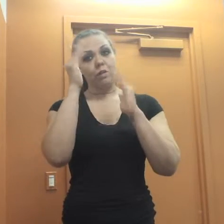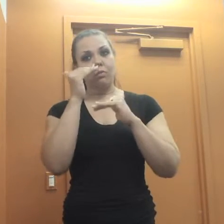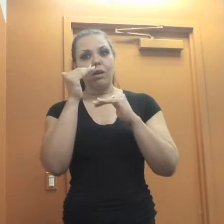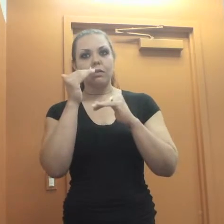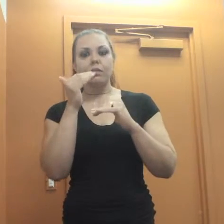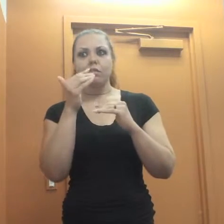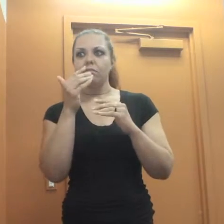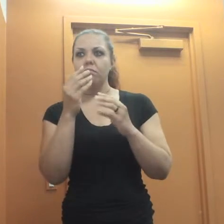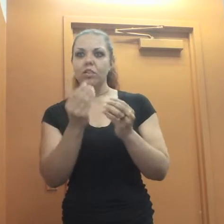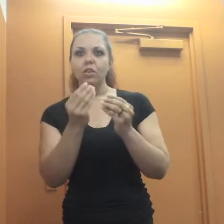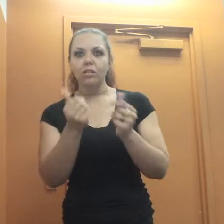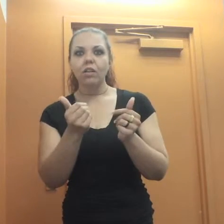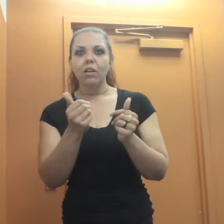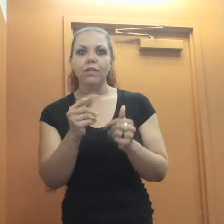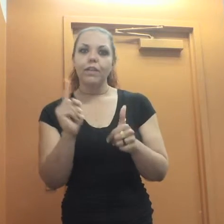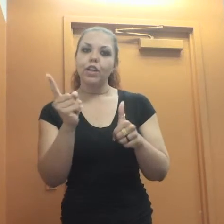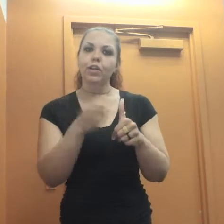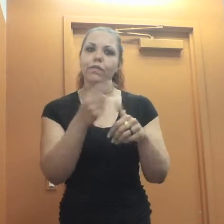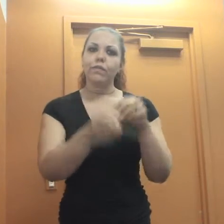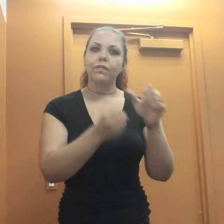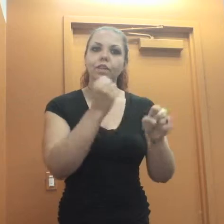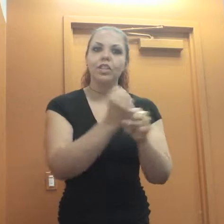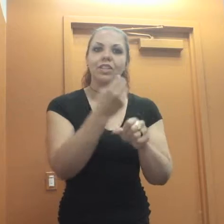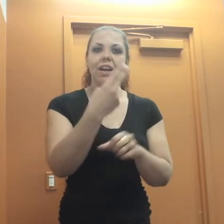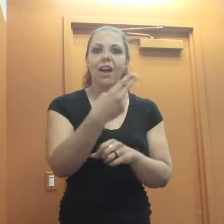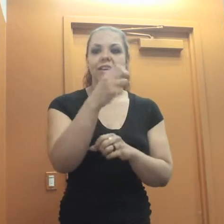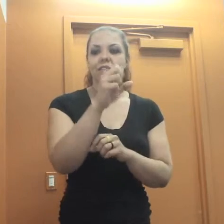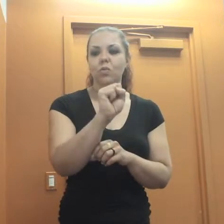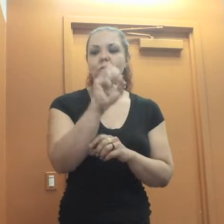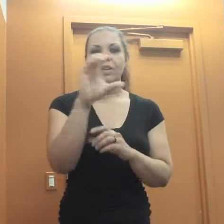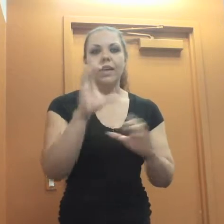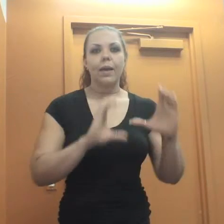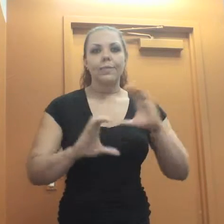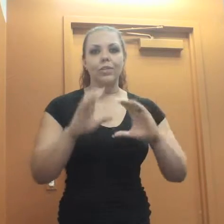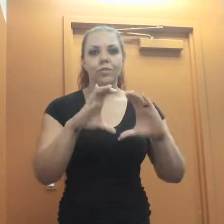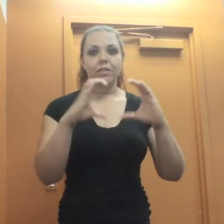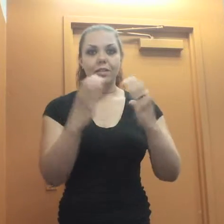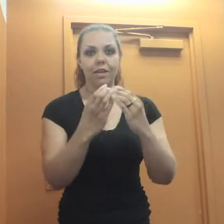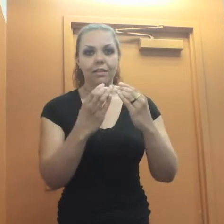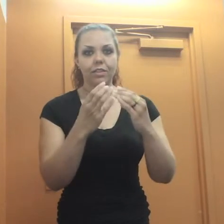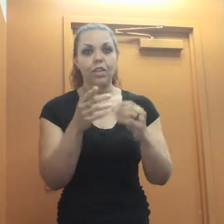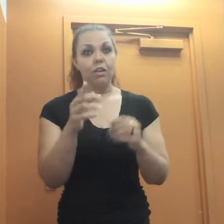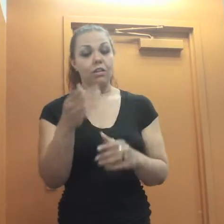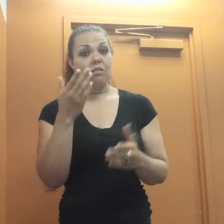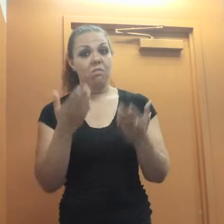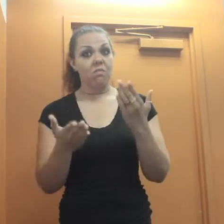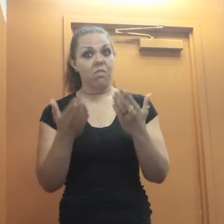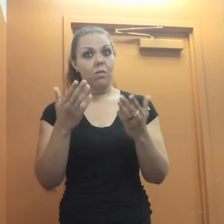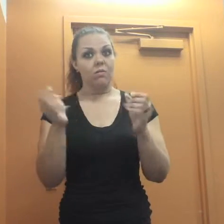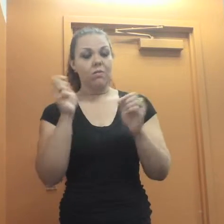first-year high school chemistry class. You will probably be very shocked by the statement that I'm now about to